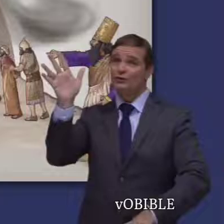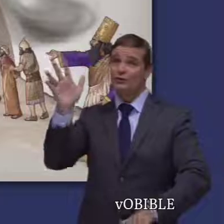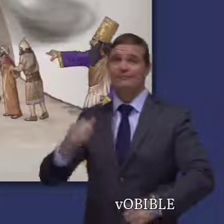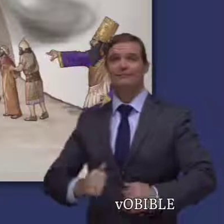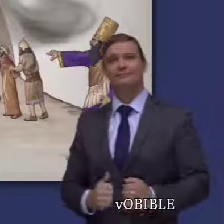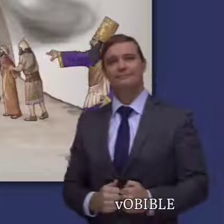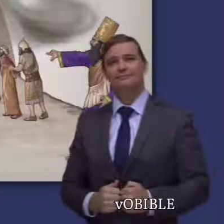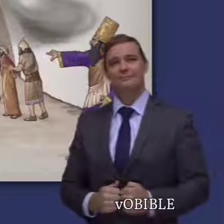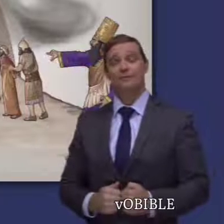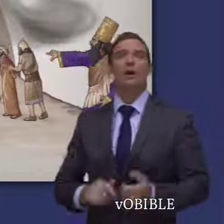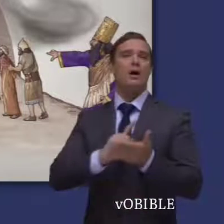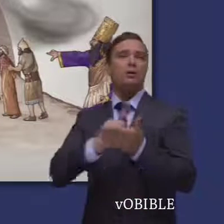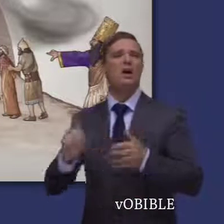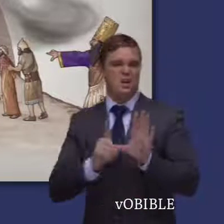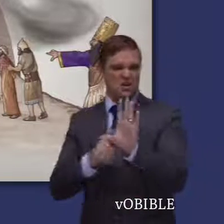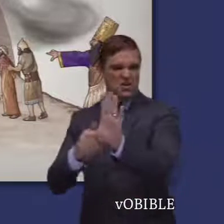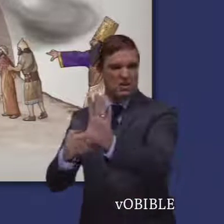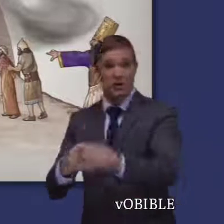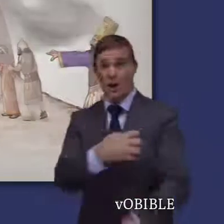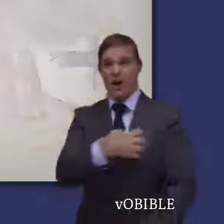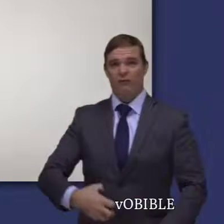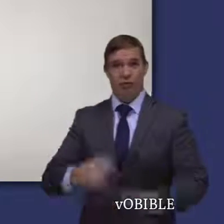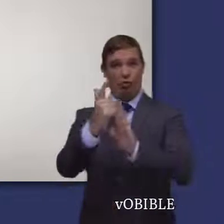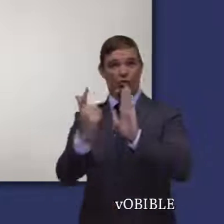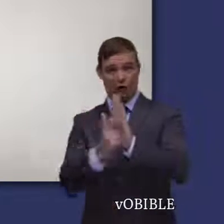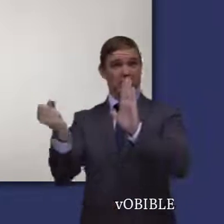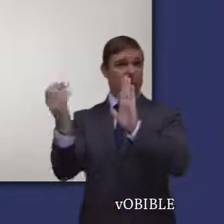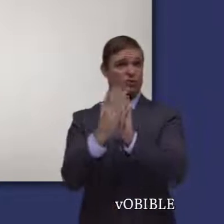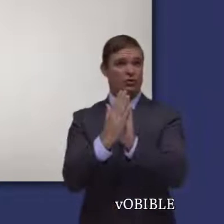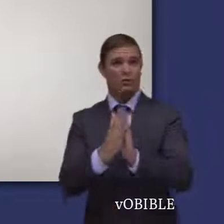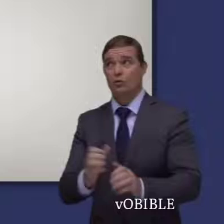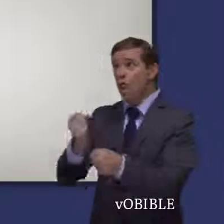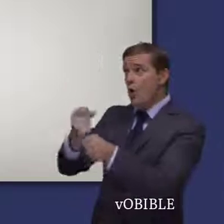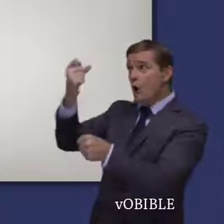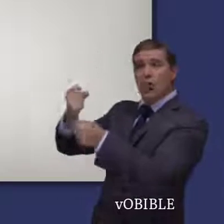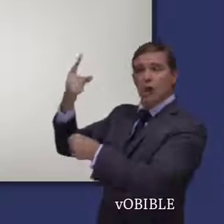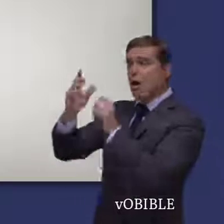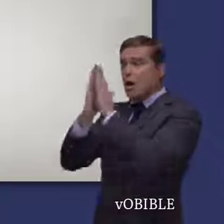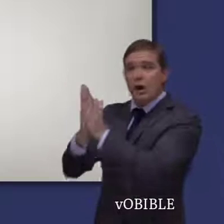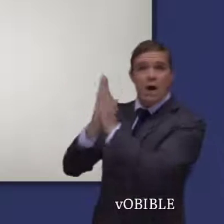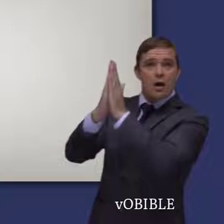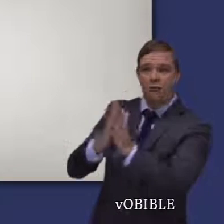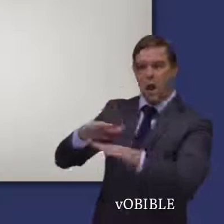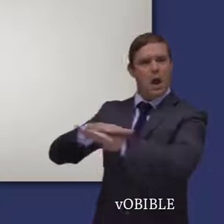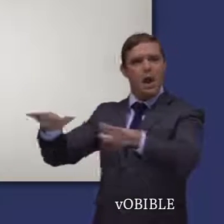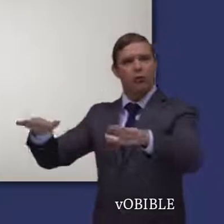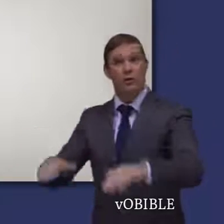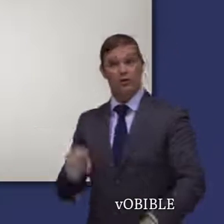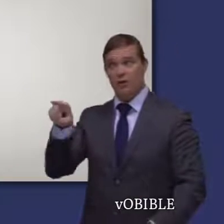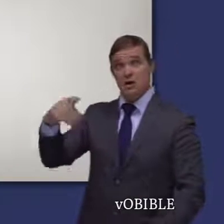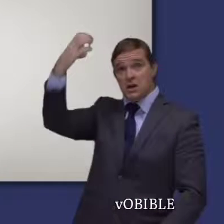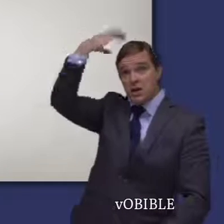image representing the Babylonian state. Years later, despite an official decree prohibiting petitions